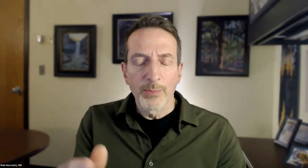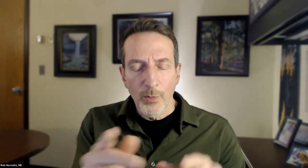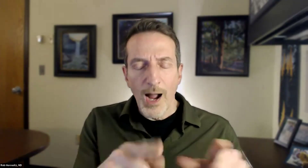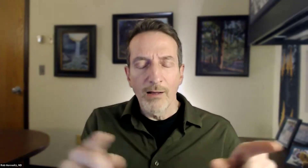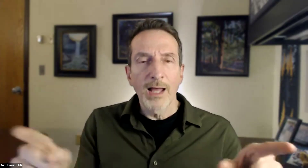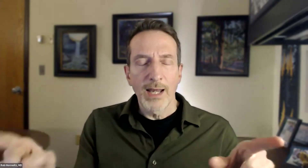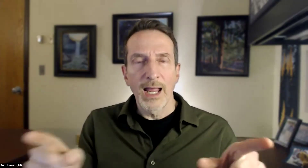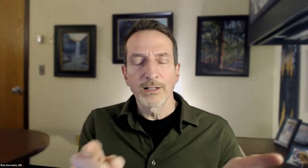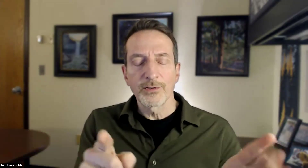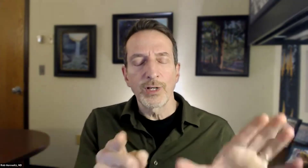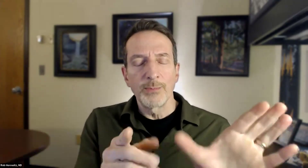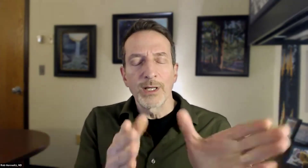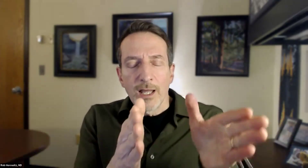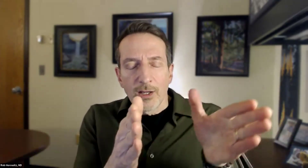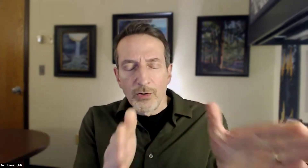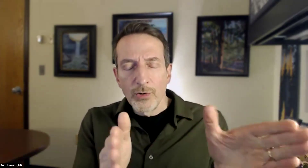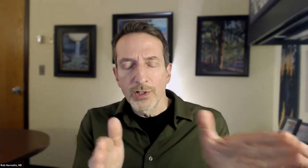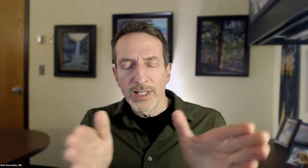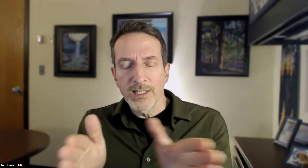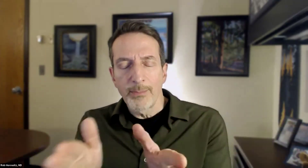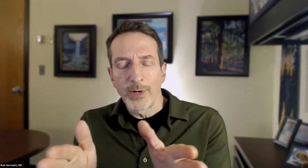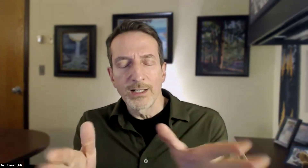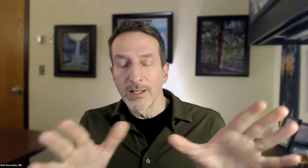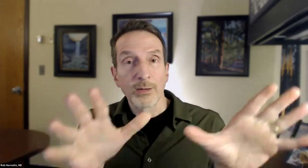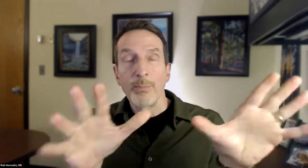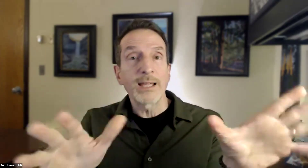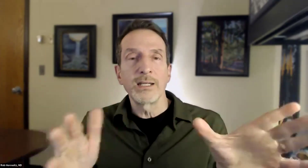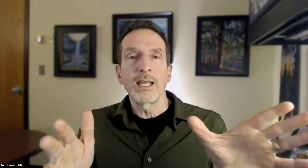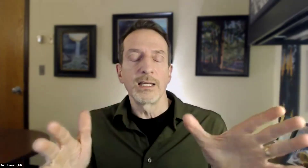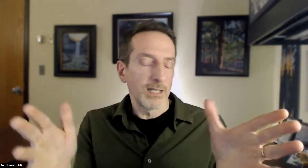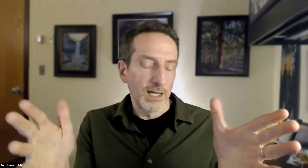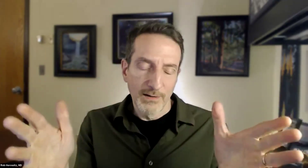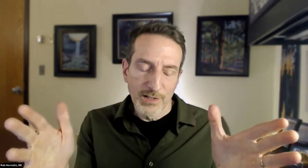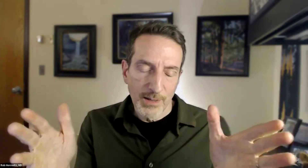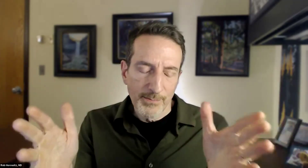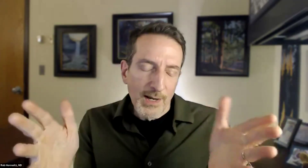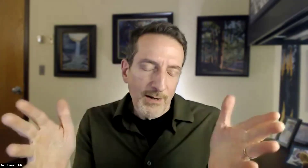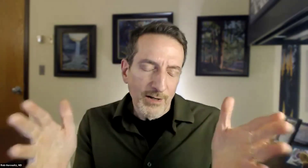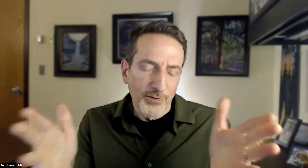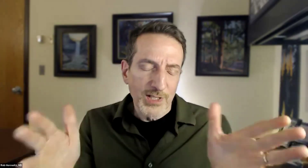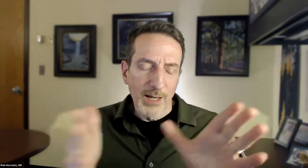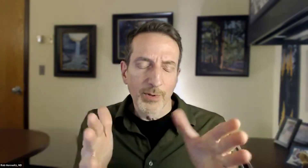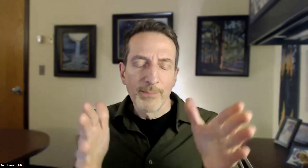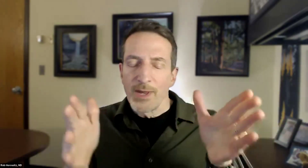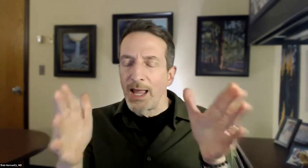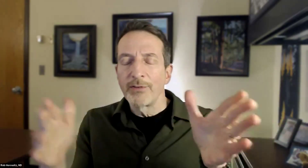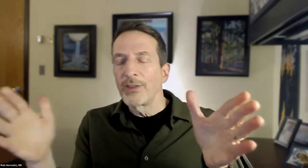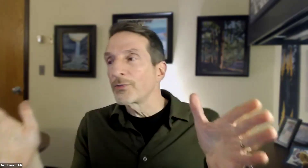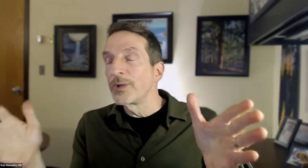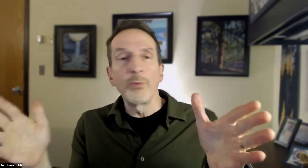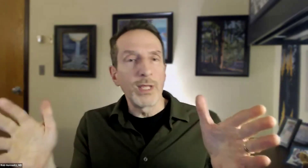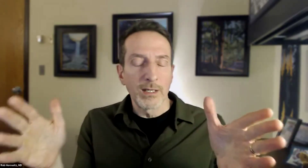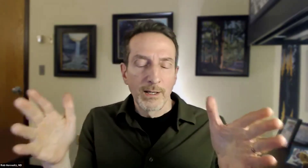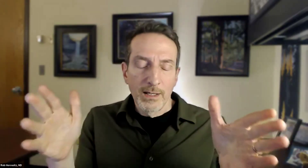seen people while on active treatment usually separated to their best days. I had some, for example,